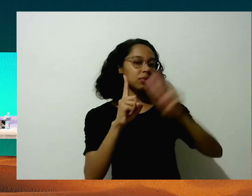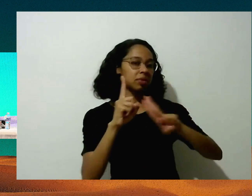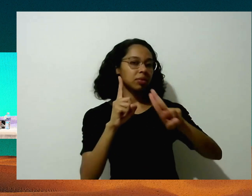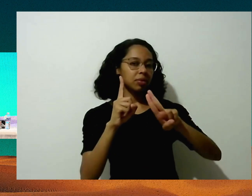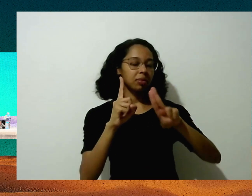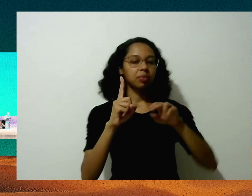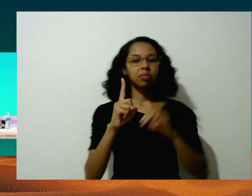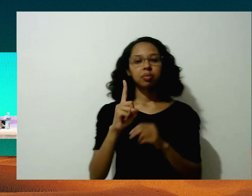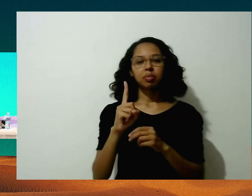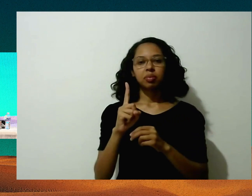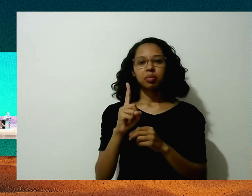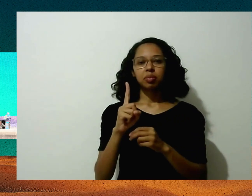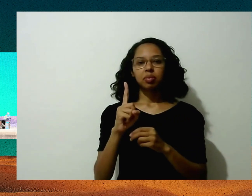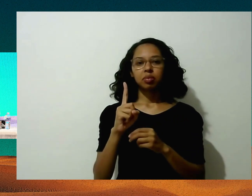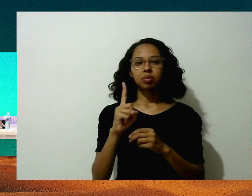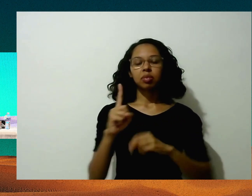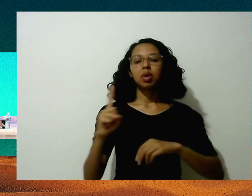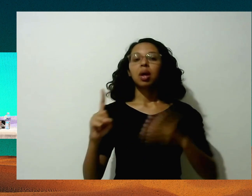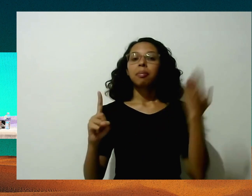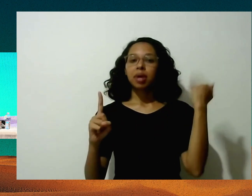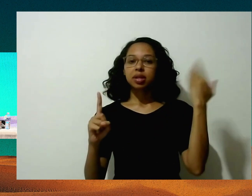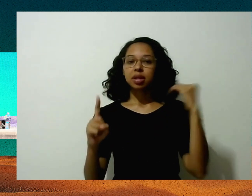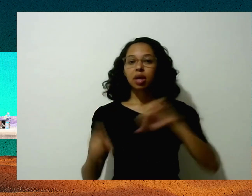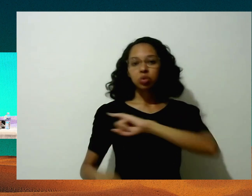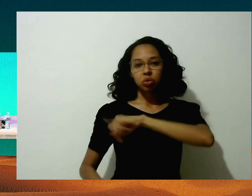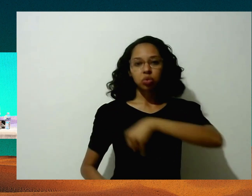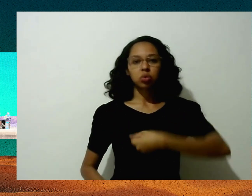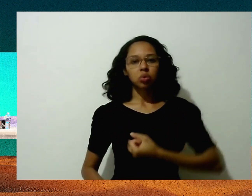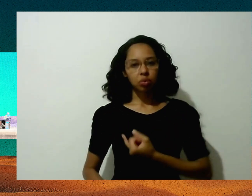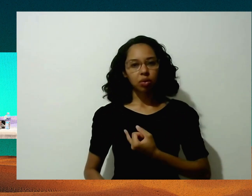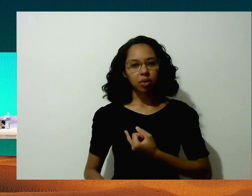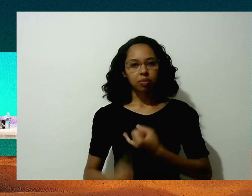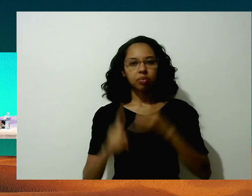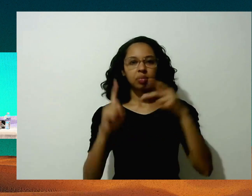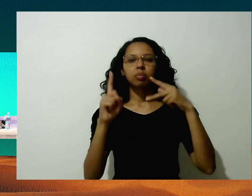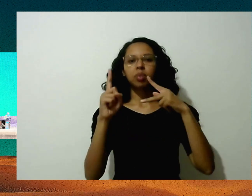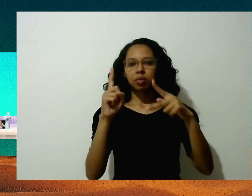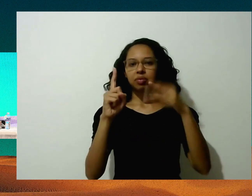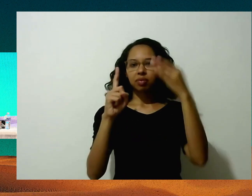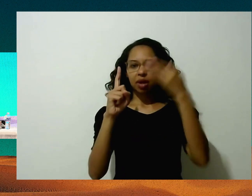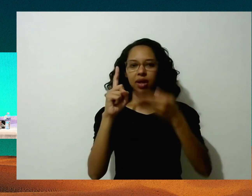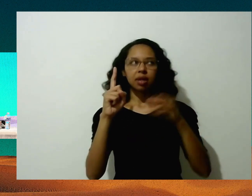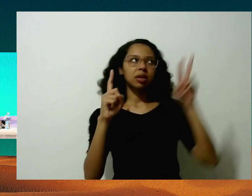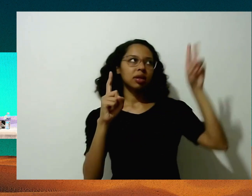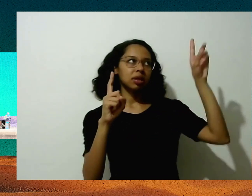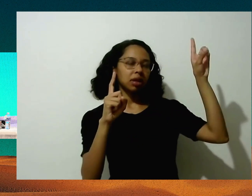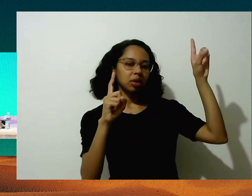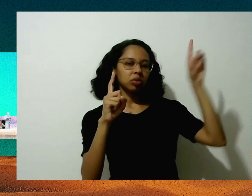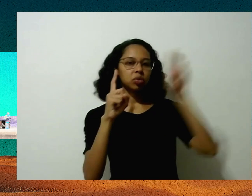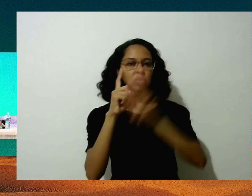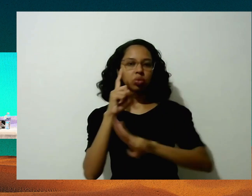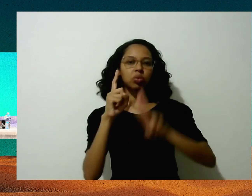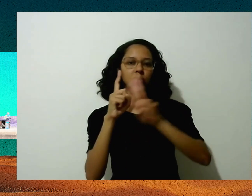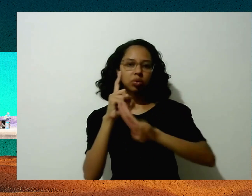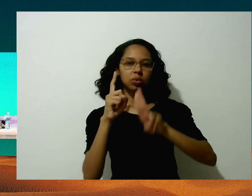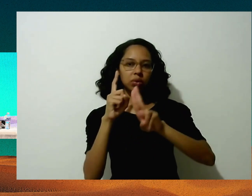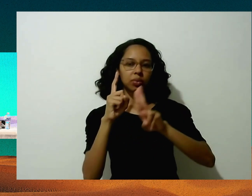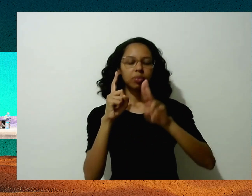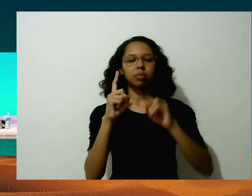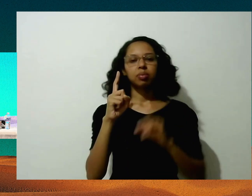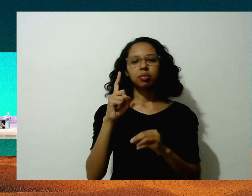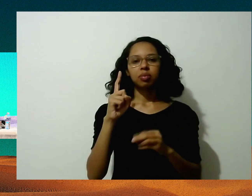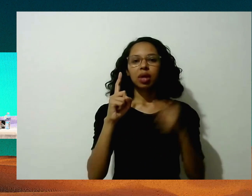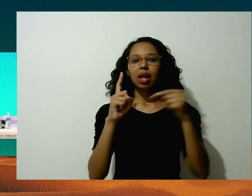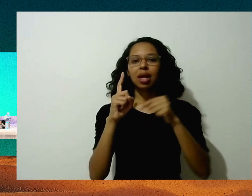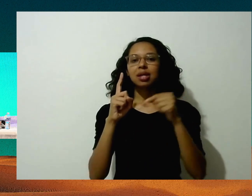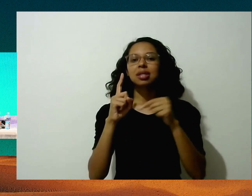usa João na época de João. God used John in his time. João foi usado para revelar os segredos de